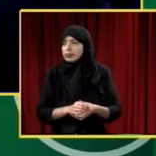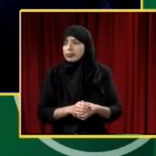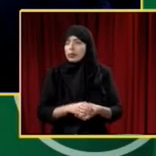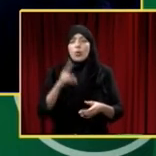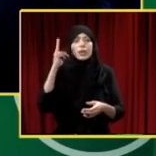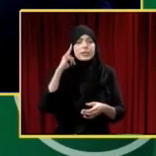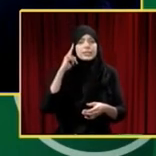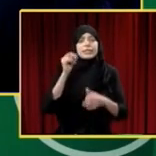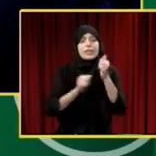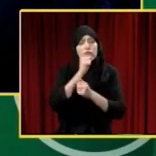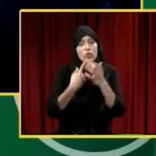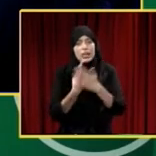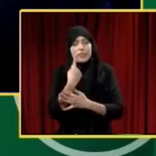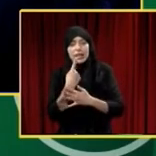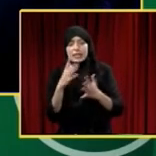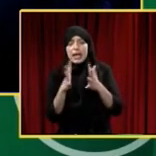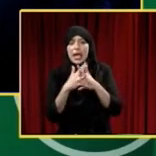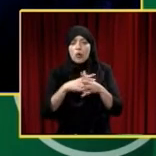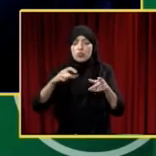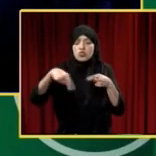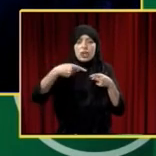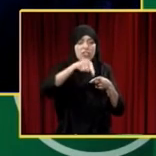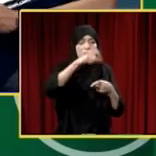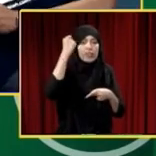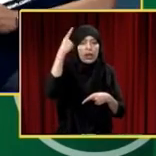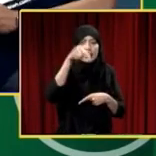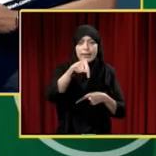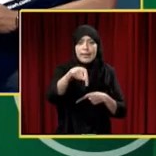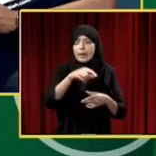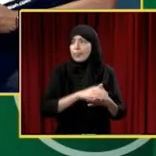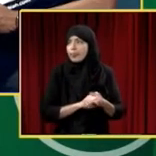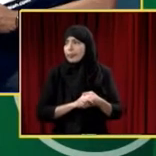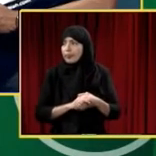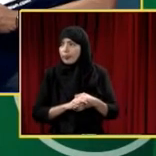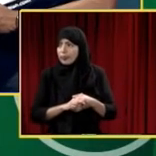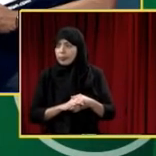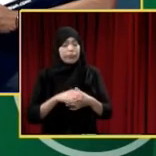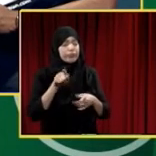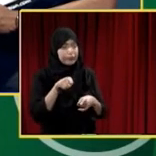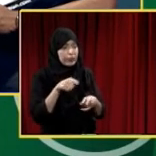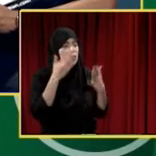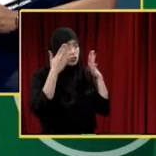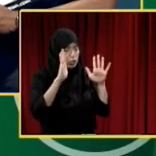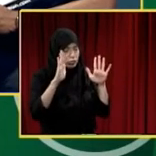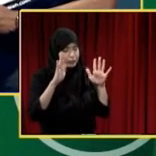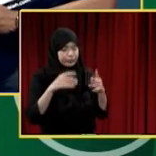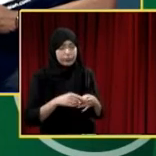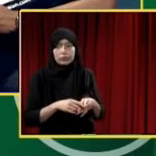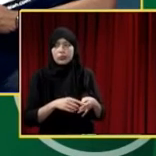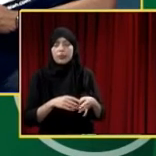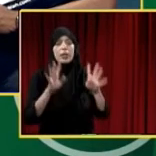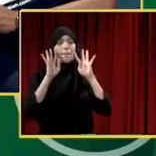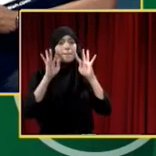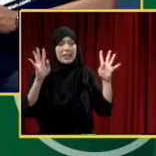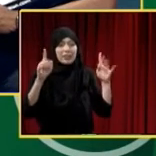challenges those kind of stereotypical arguments? I think it completely shows that the media can sometimes be biased,